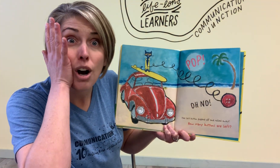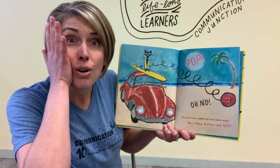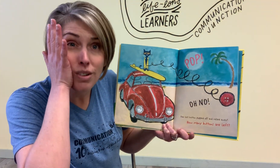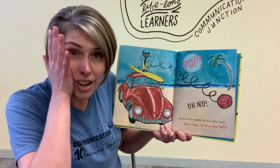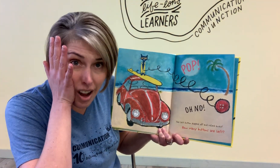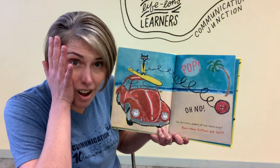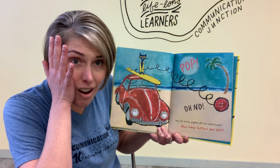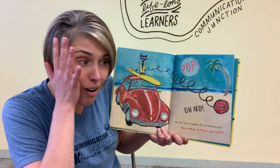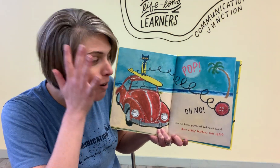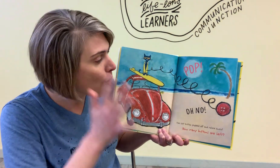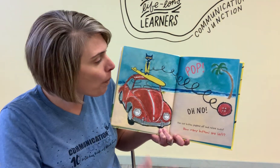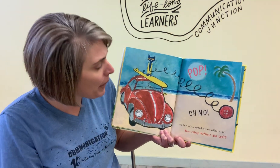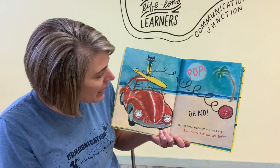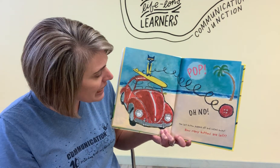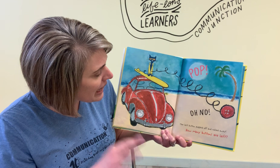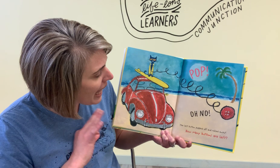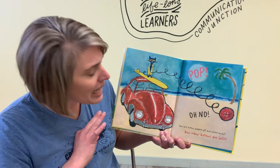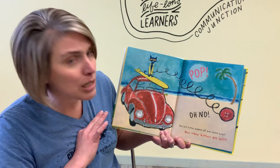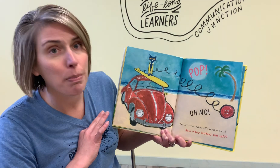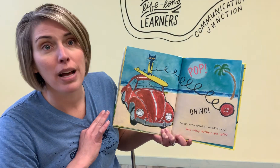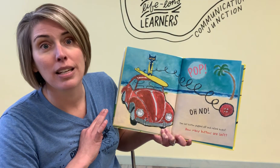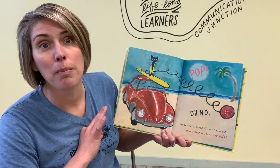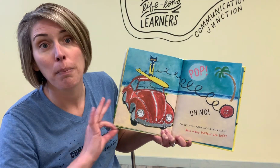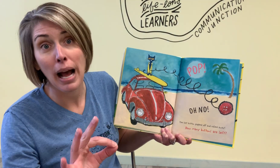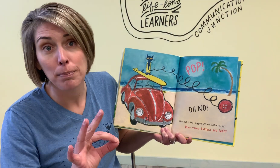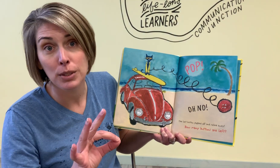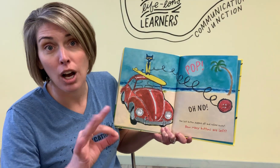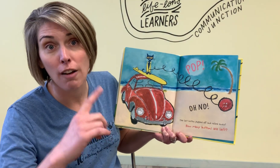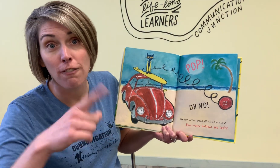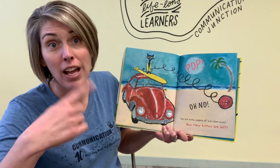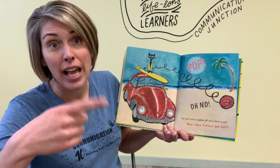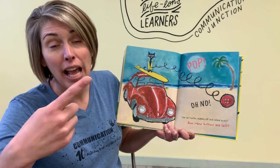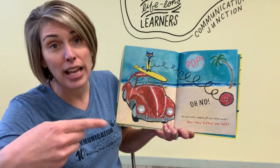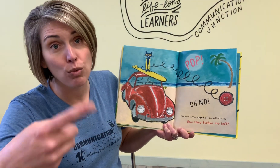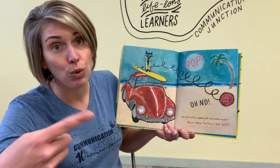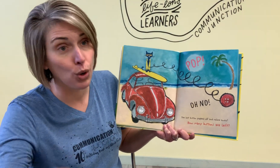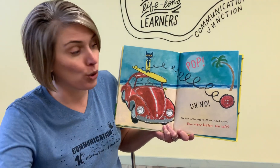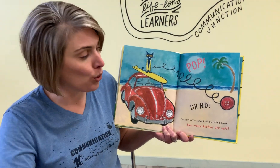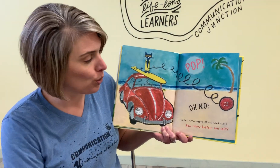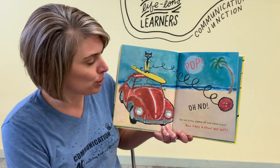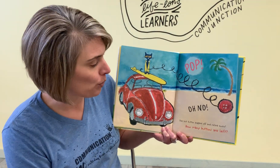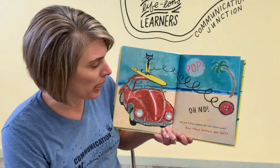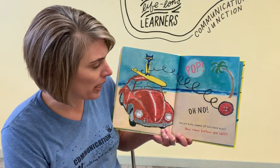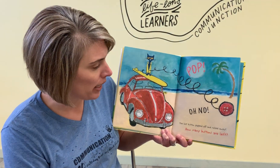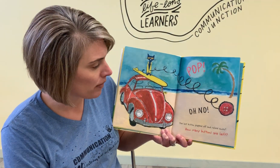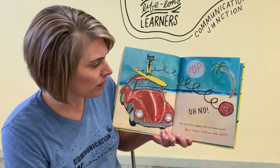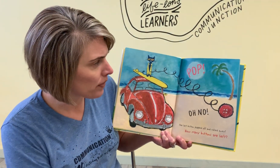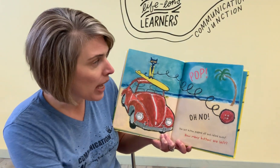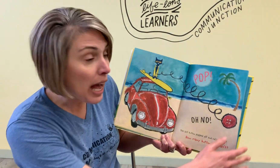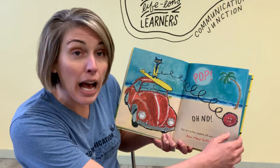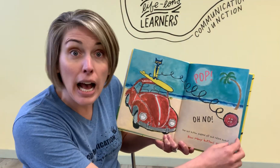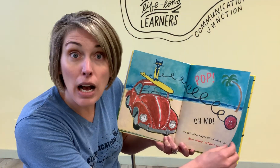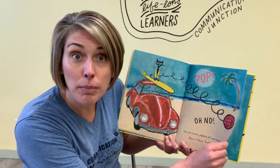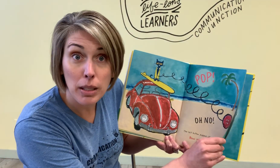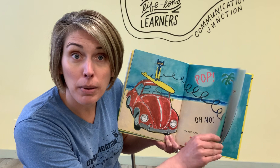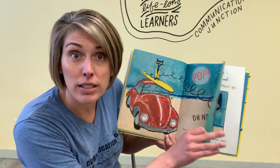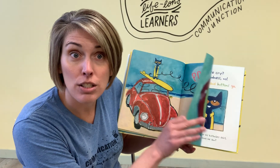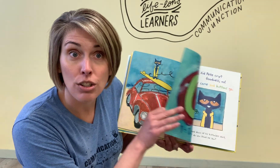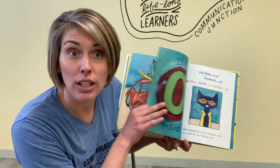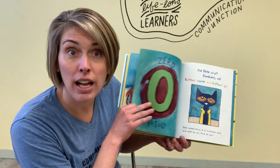Oh no! Pete's last button popped off and rolled away. How many buttons are